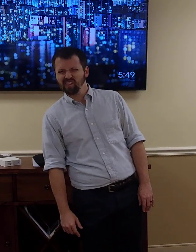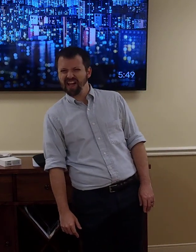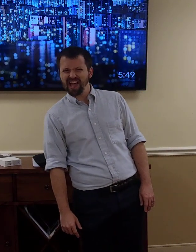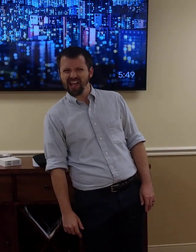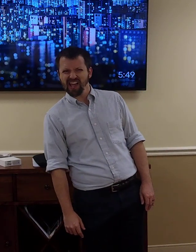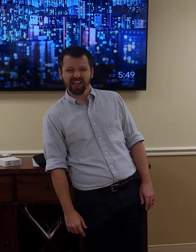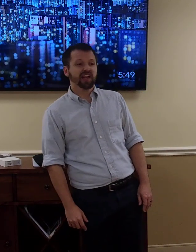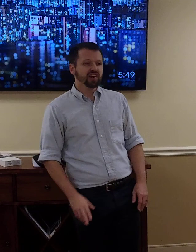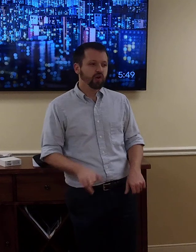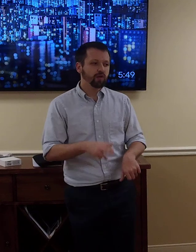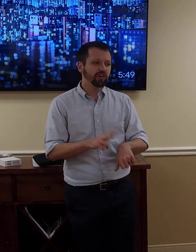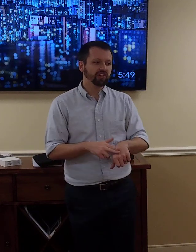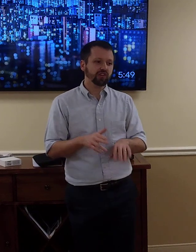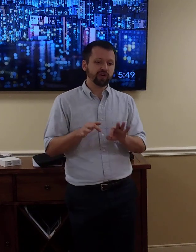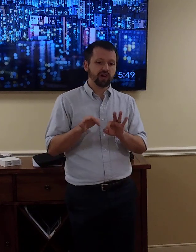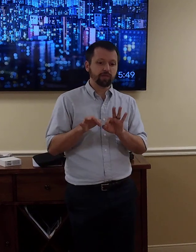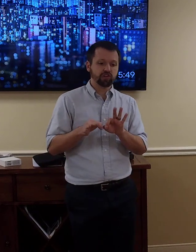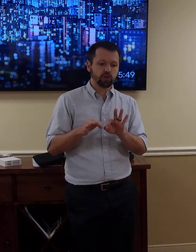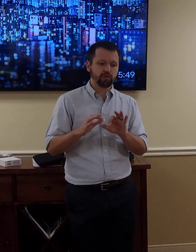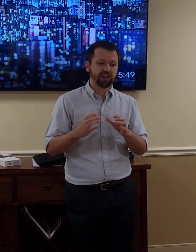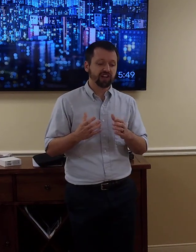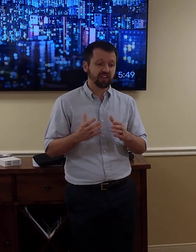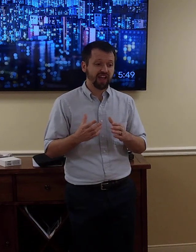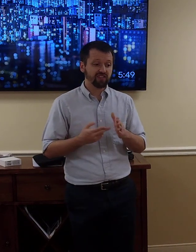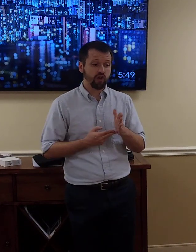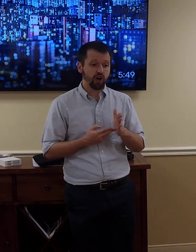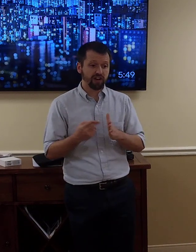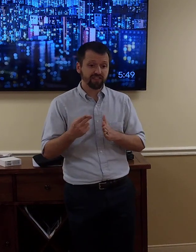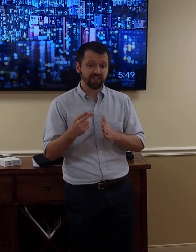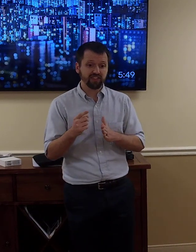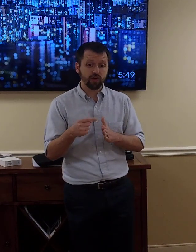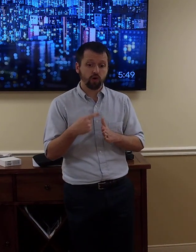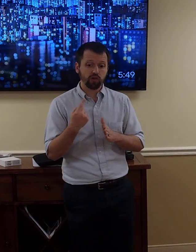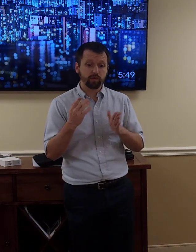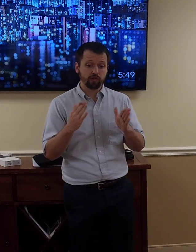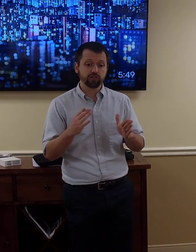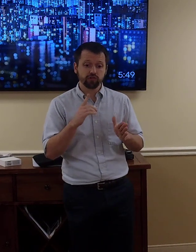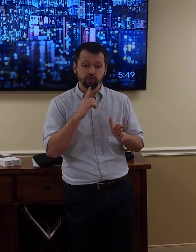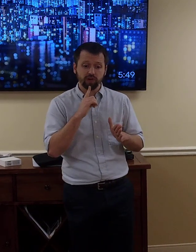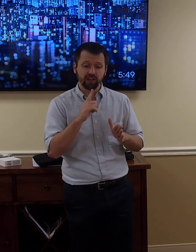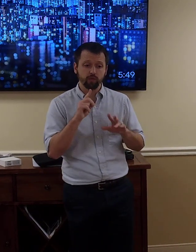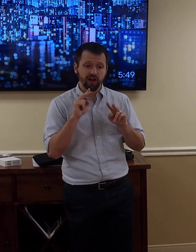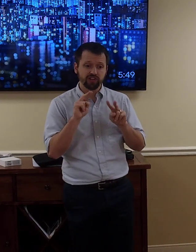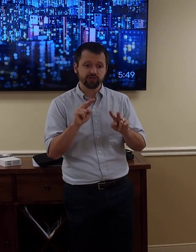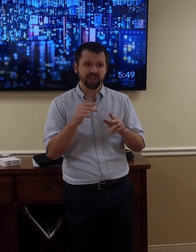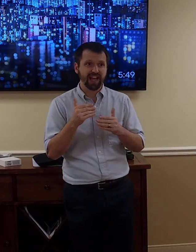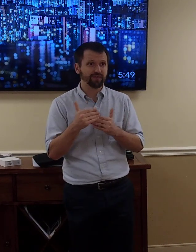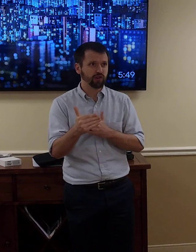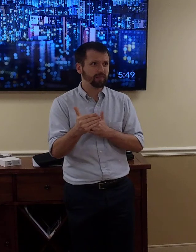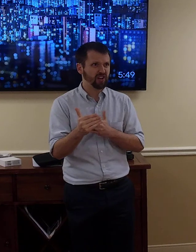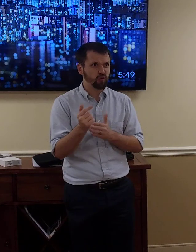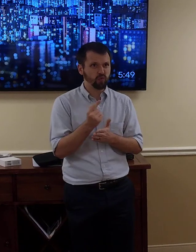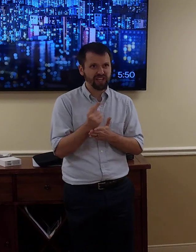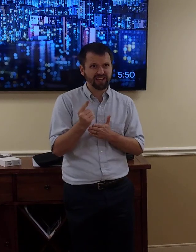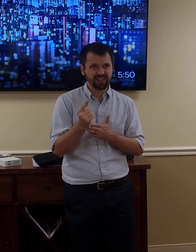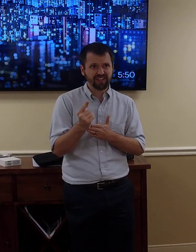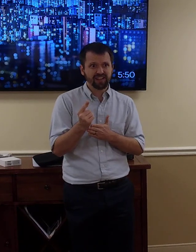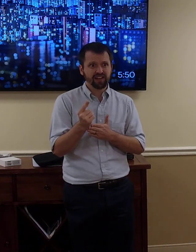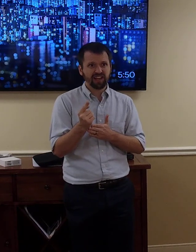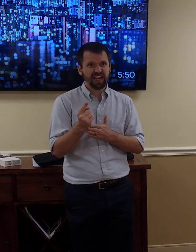what? Normally though, like when I'm interpreting in a class, honestly, the only person who really watches me after about a week and a